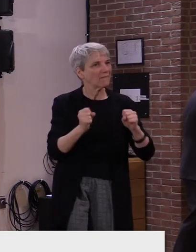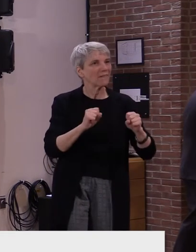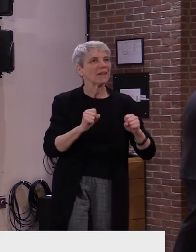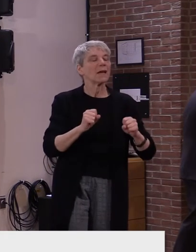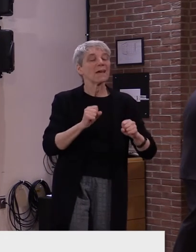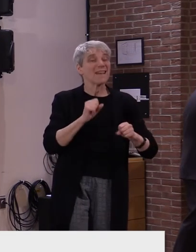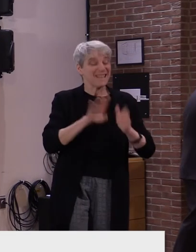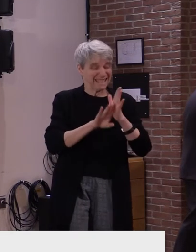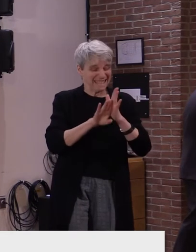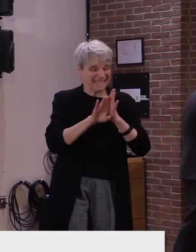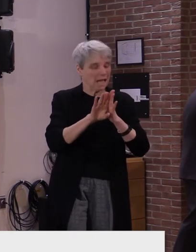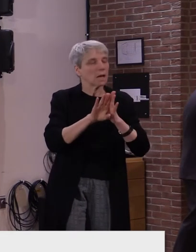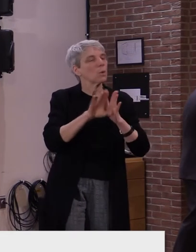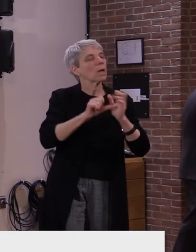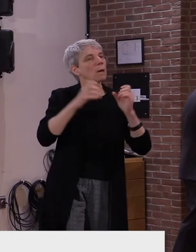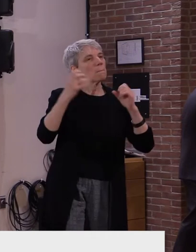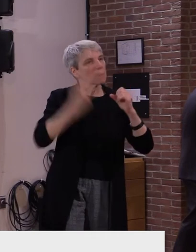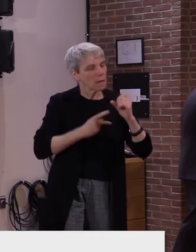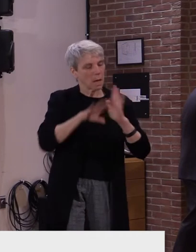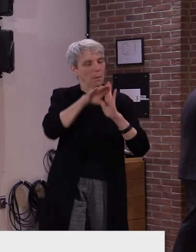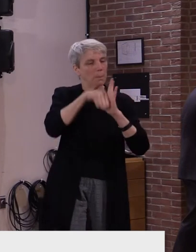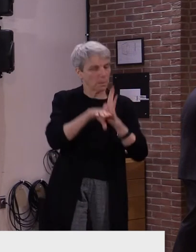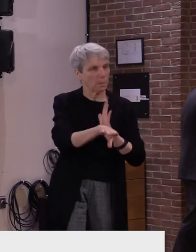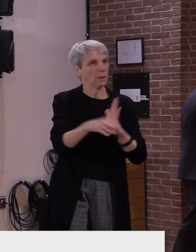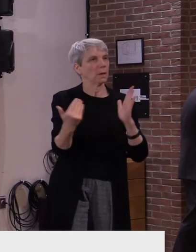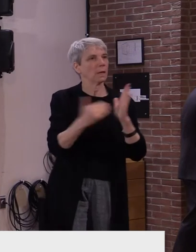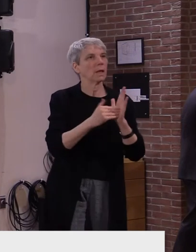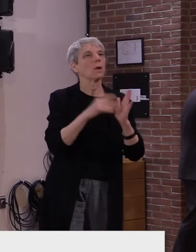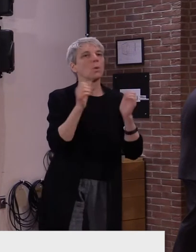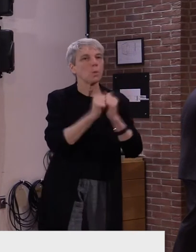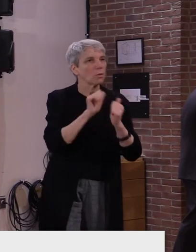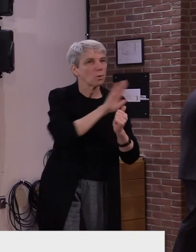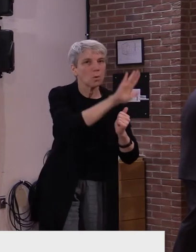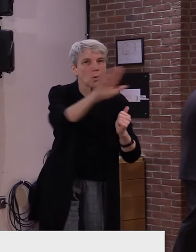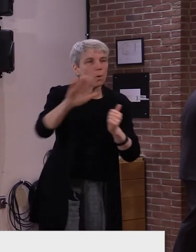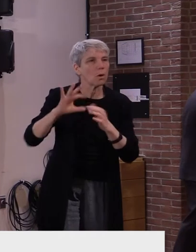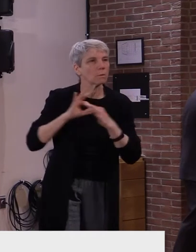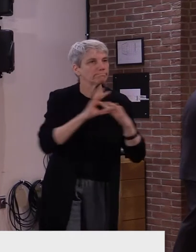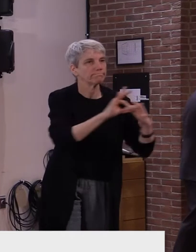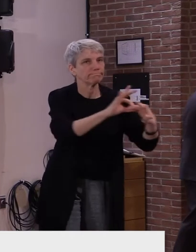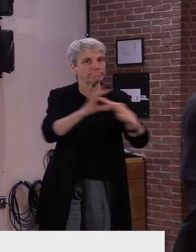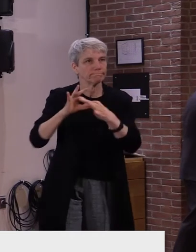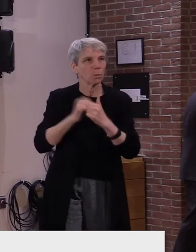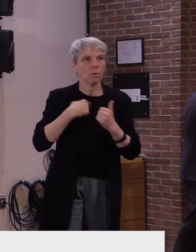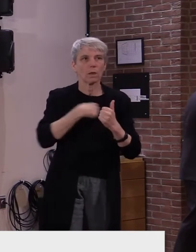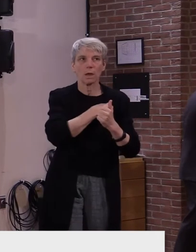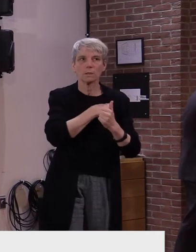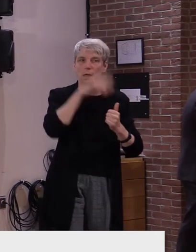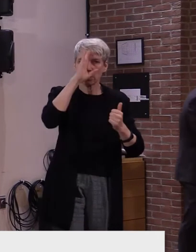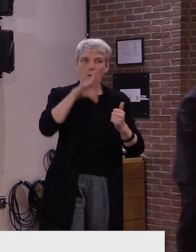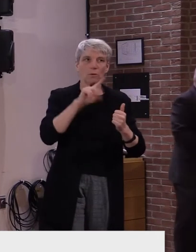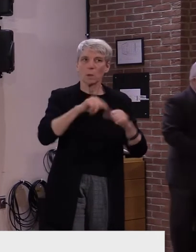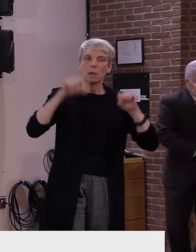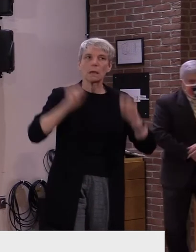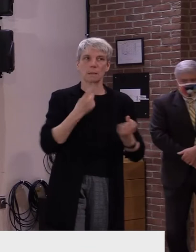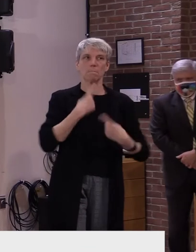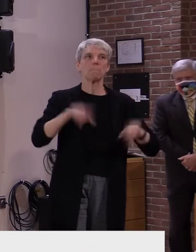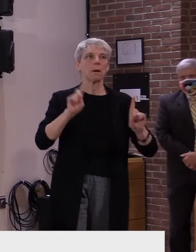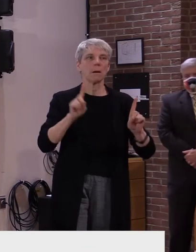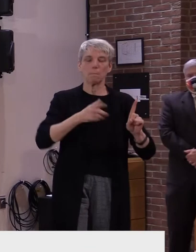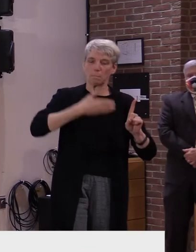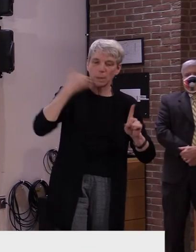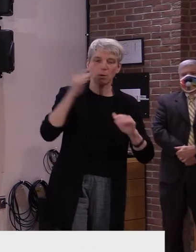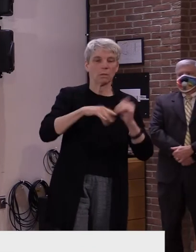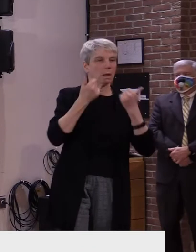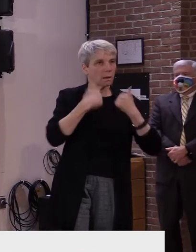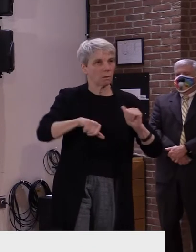continue to be in a better position to get through this faster and stronger than any other state and just like i